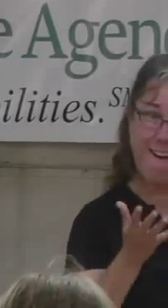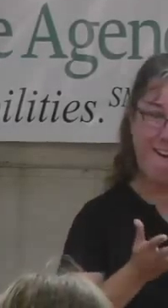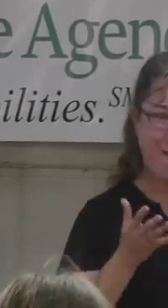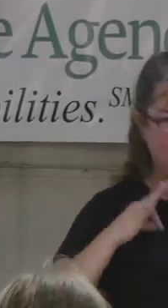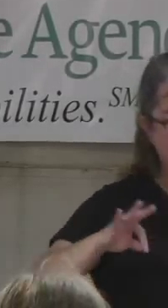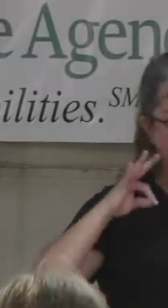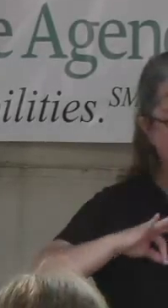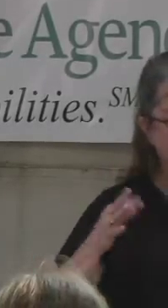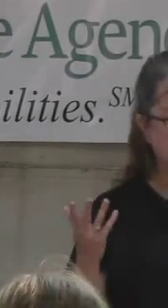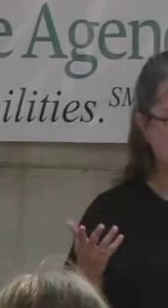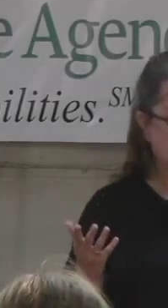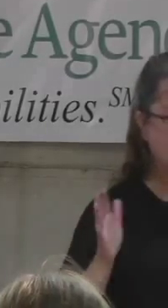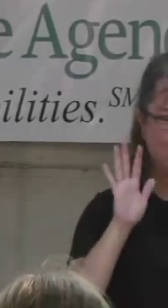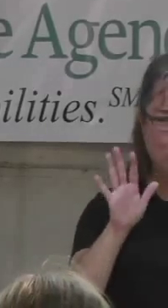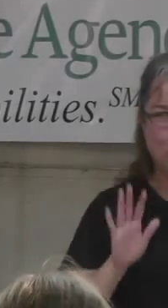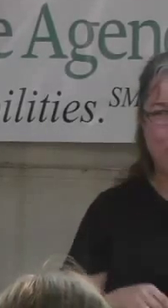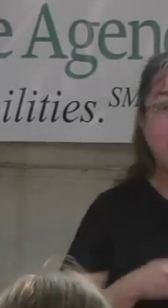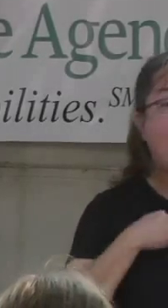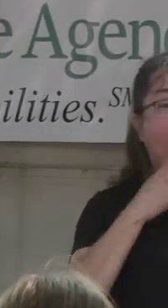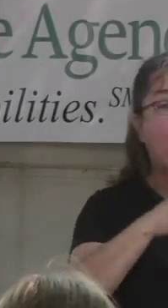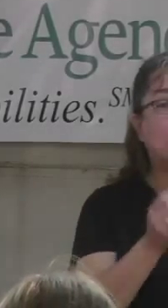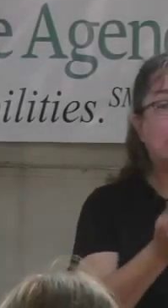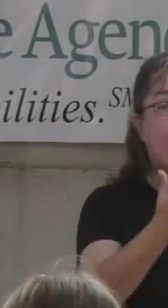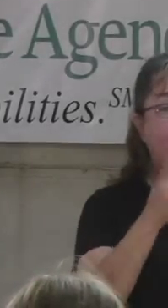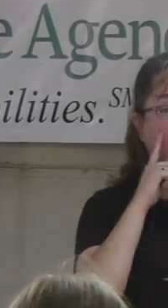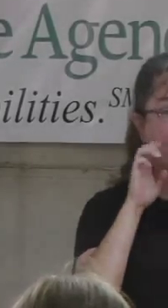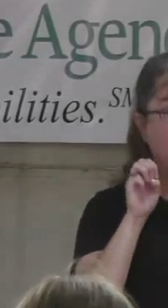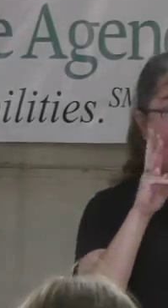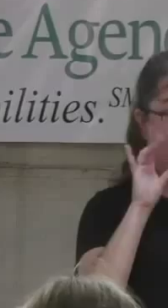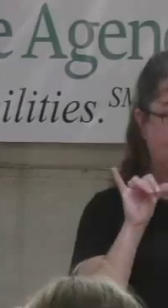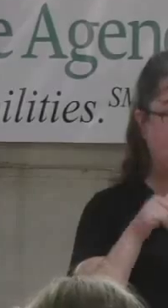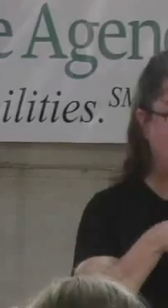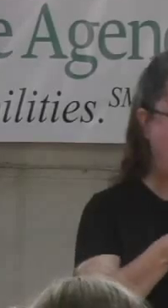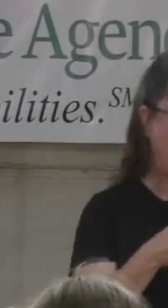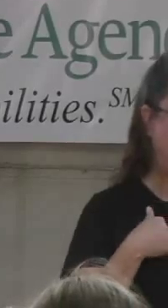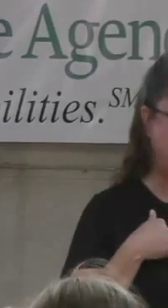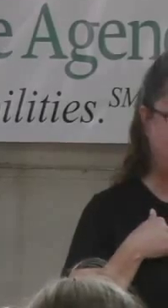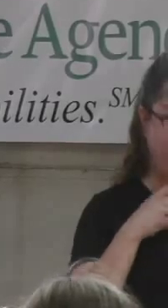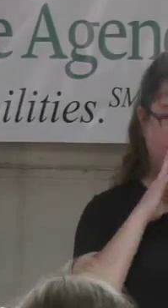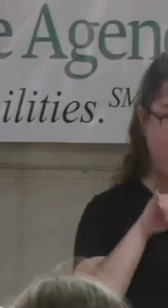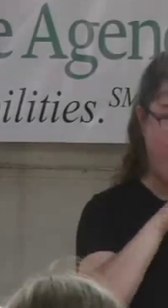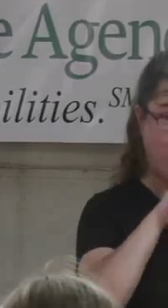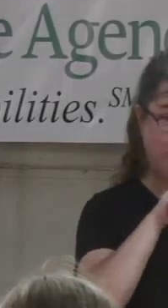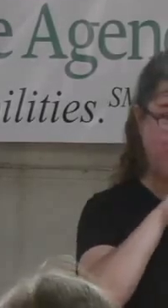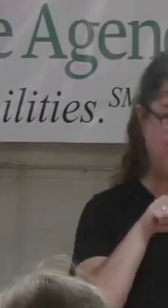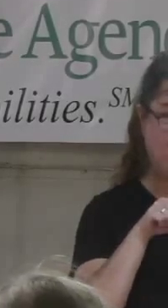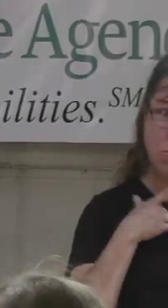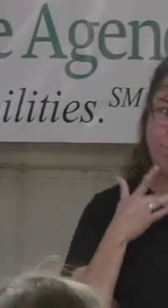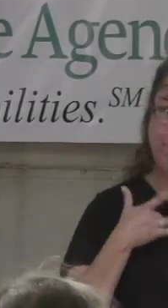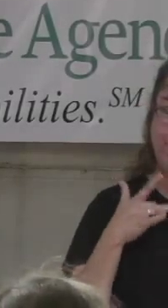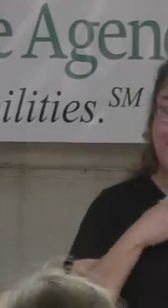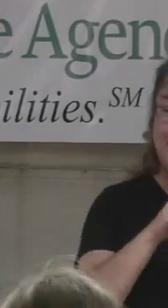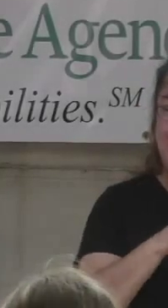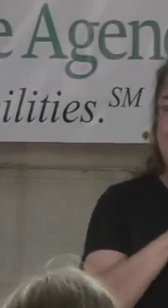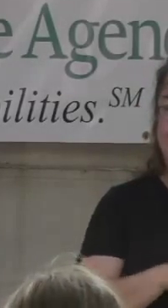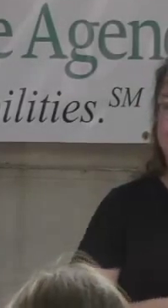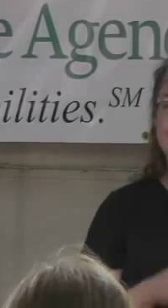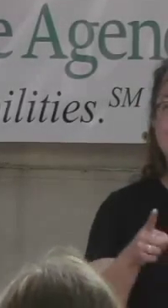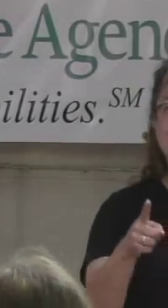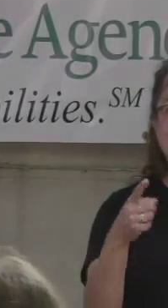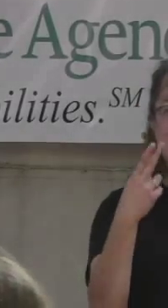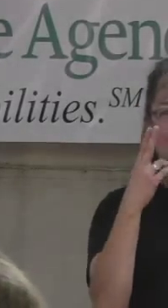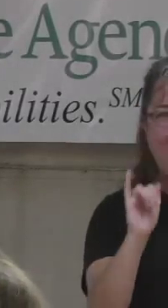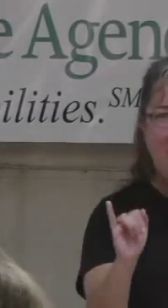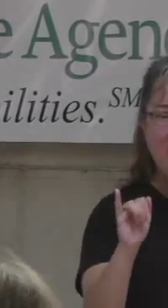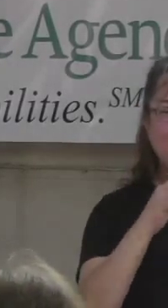but for me. It was a great. I was nominated for an Emmy. It was a very exciting time. Hi, I was